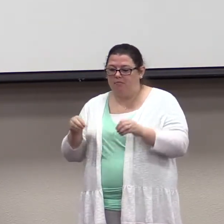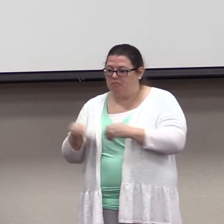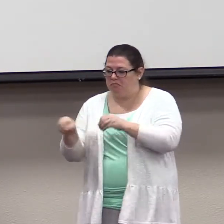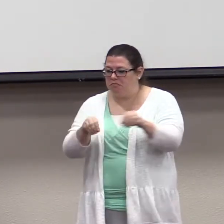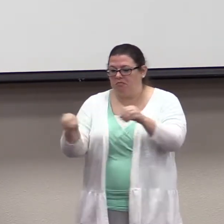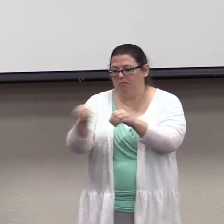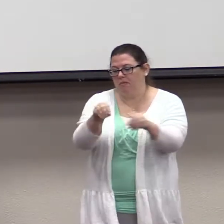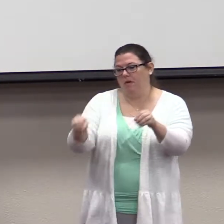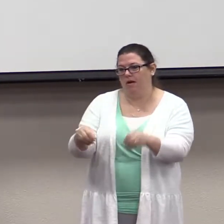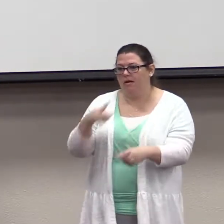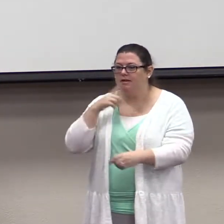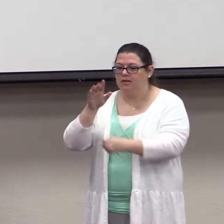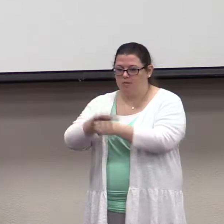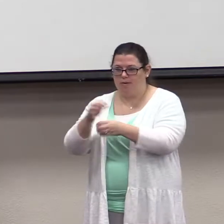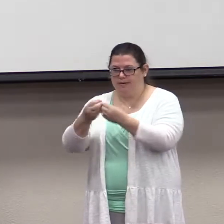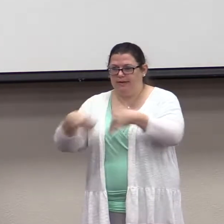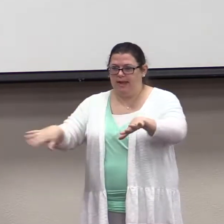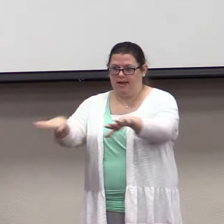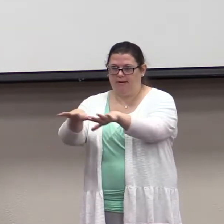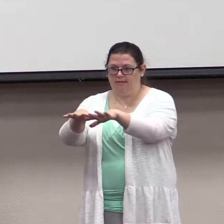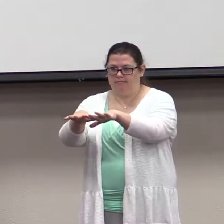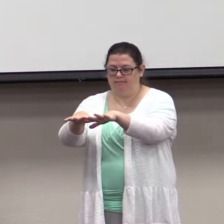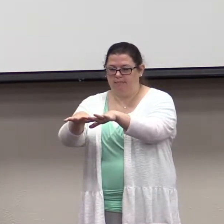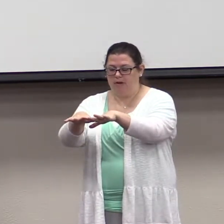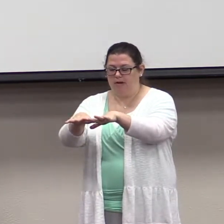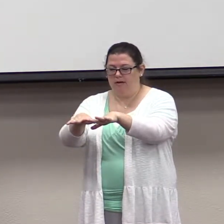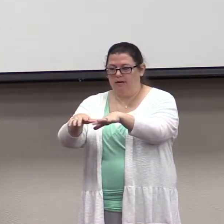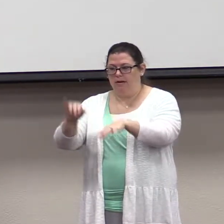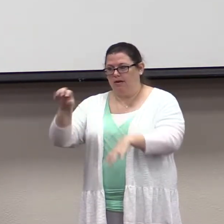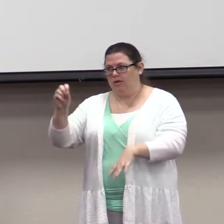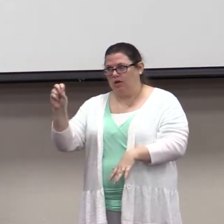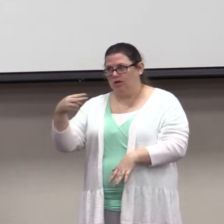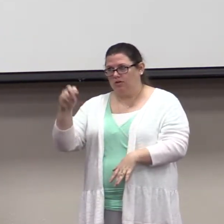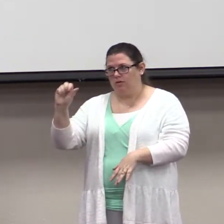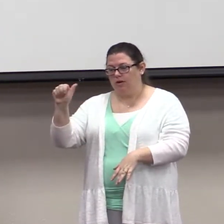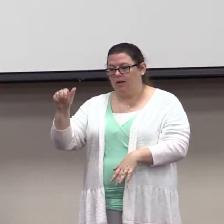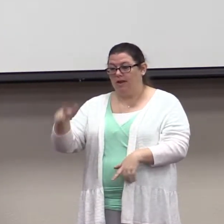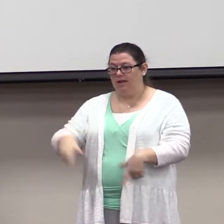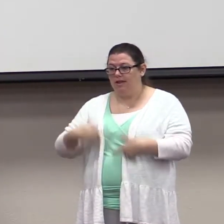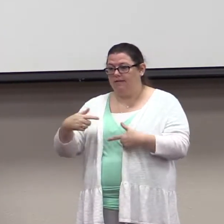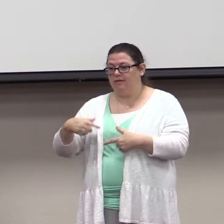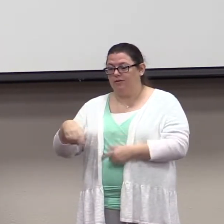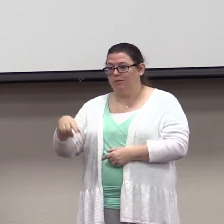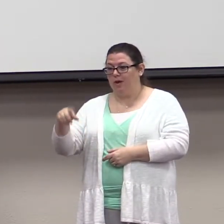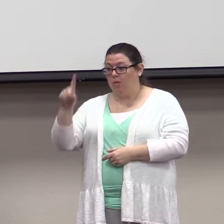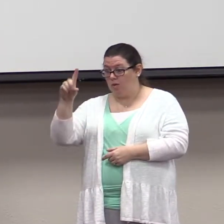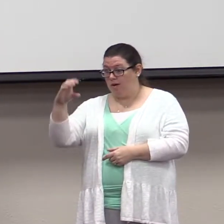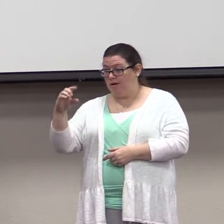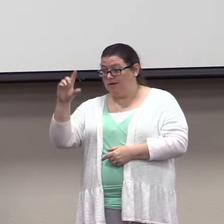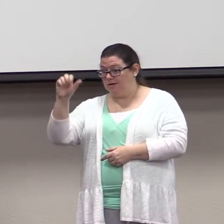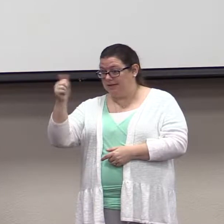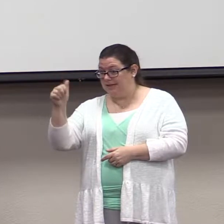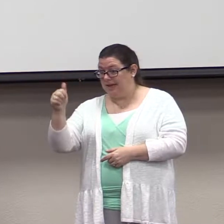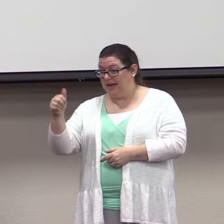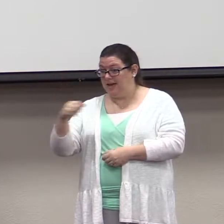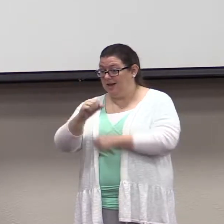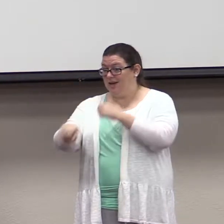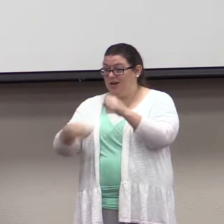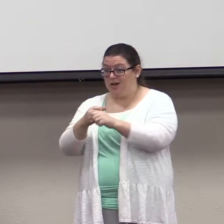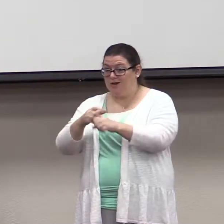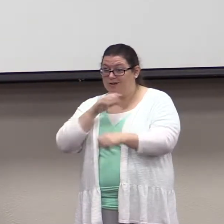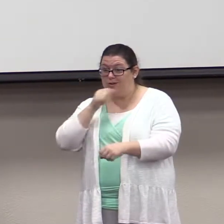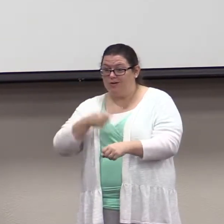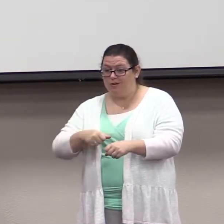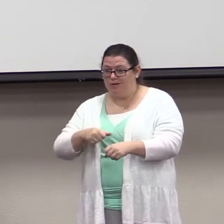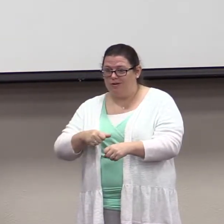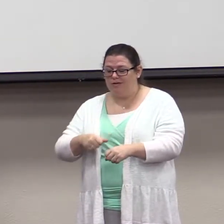that Joshua lived to be 110 years old, from Joshua 24:29, as it records his death, both full of honor